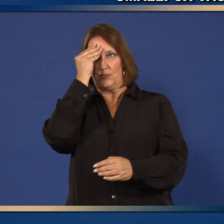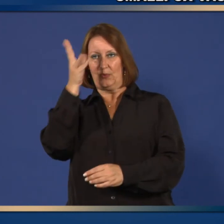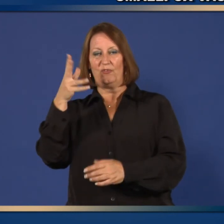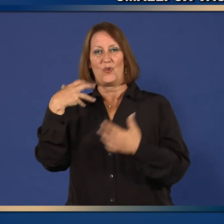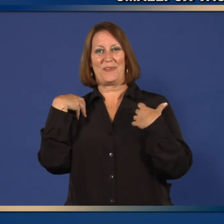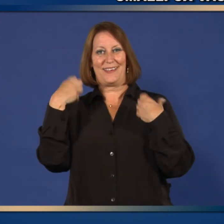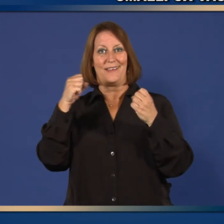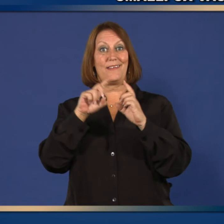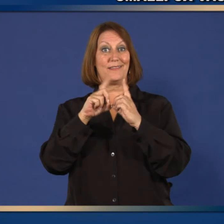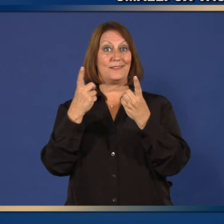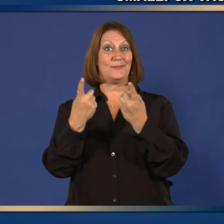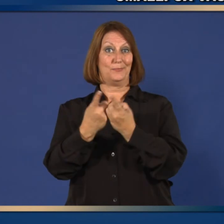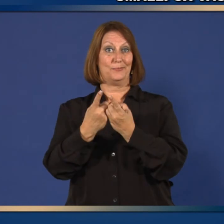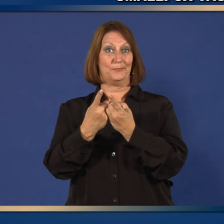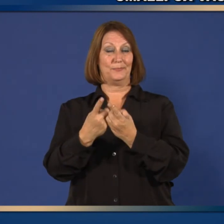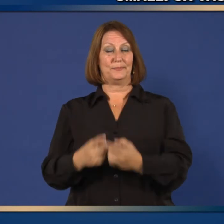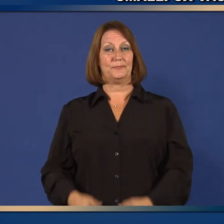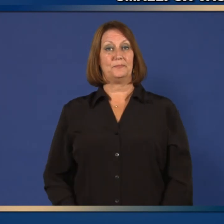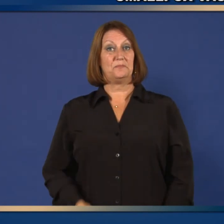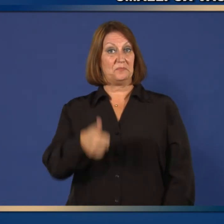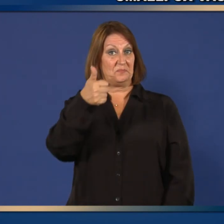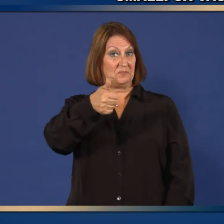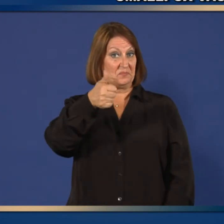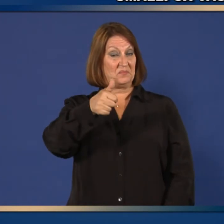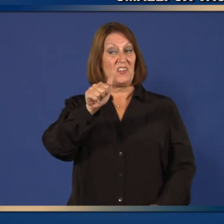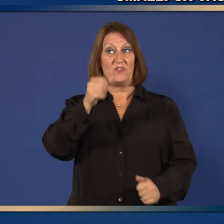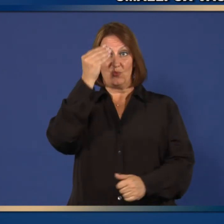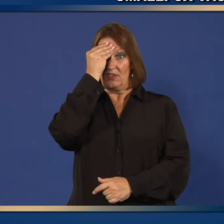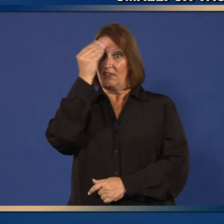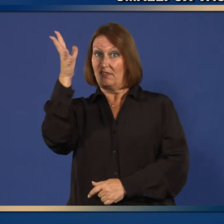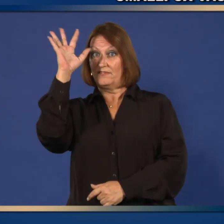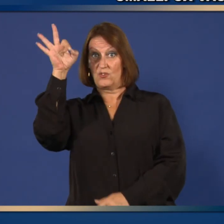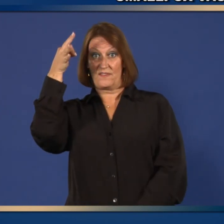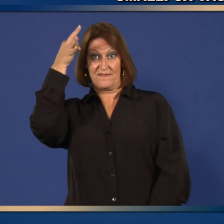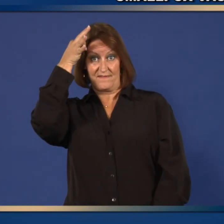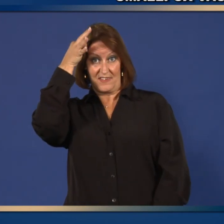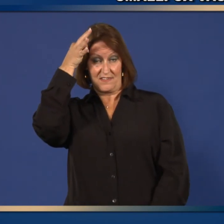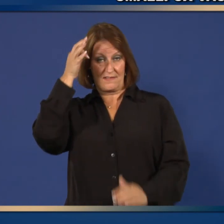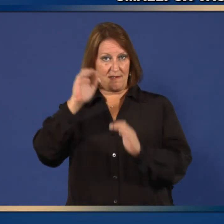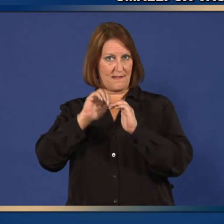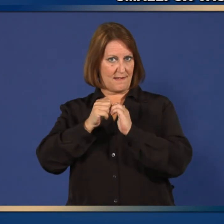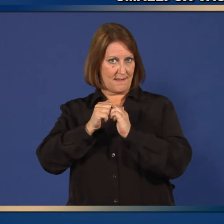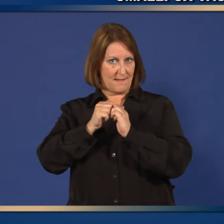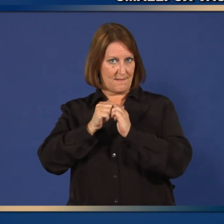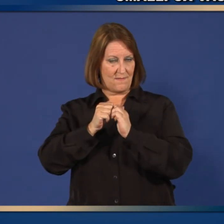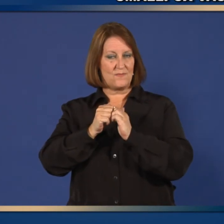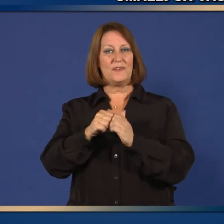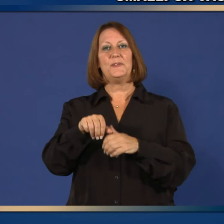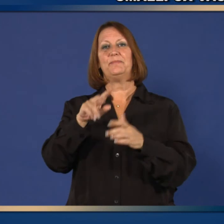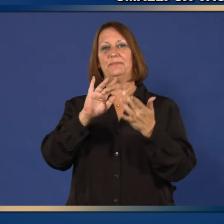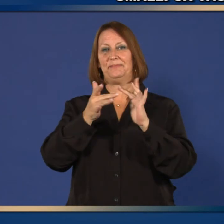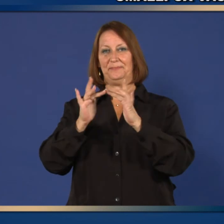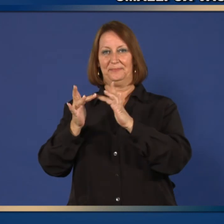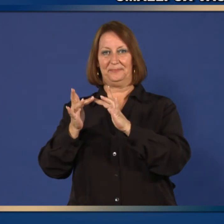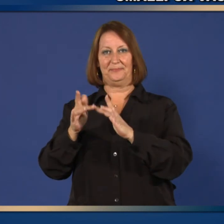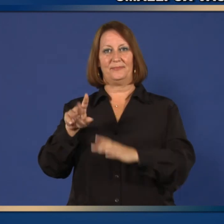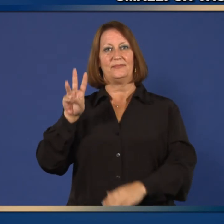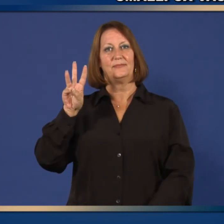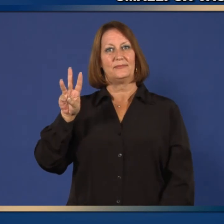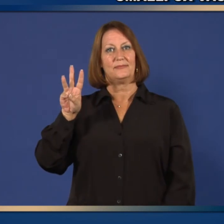You can also file a report yourself by visiting the VAERS website at